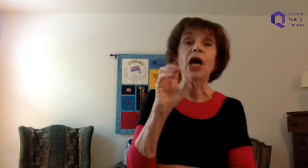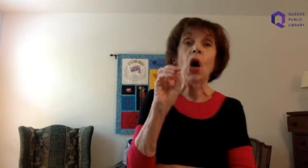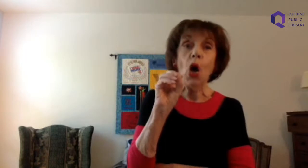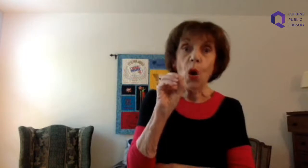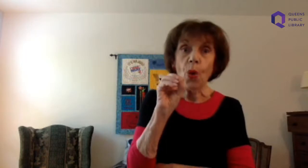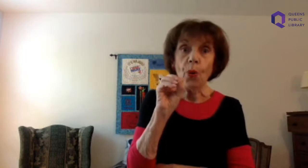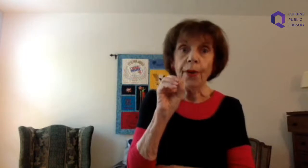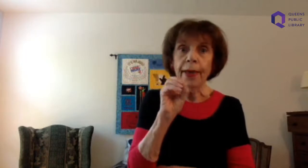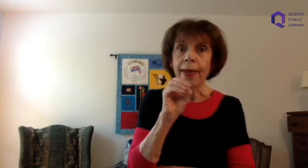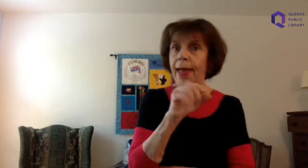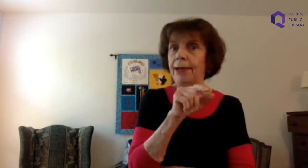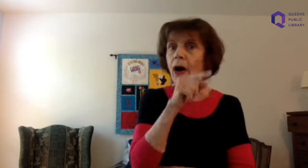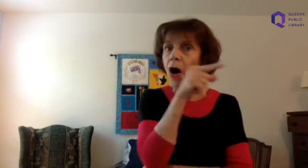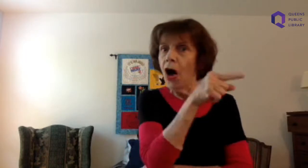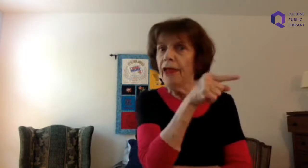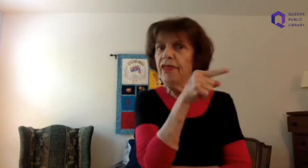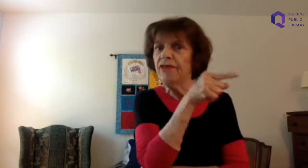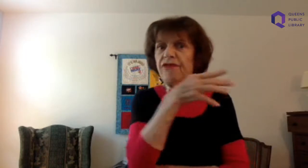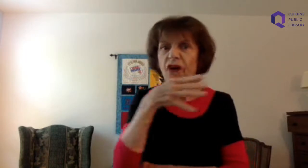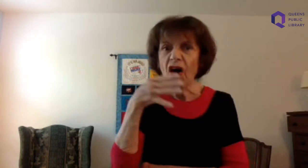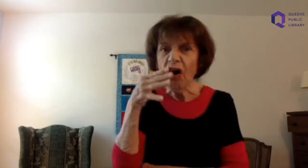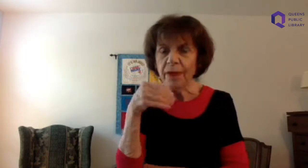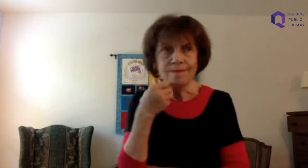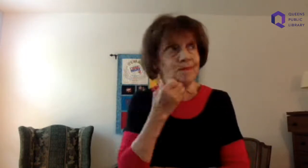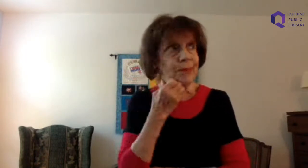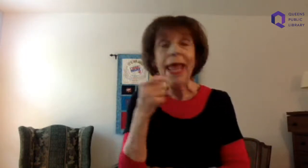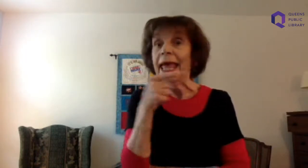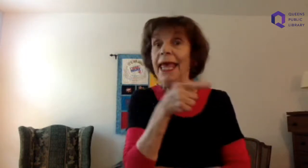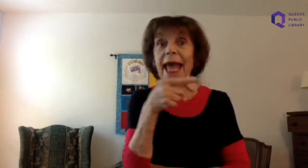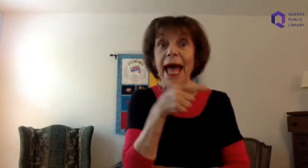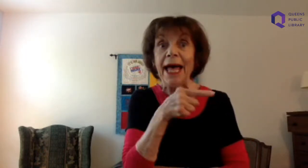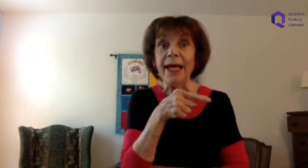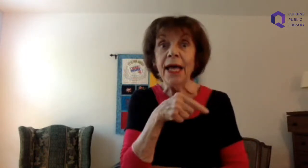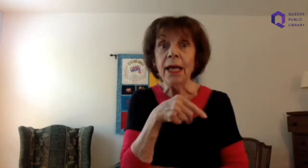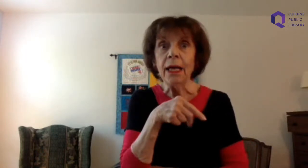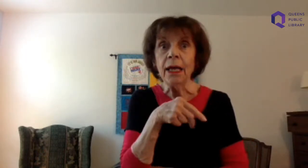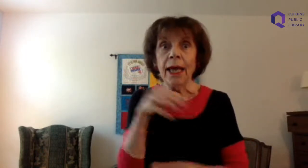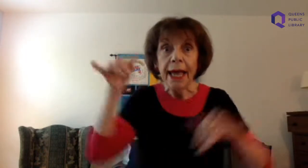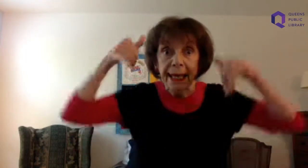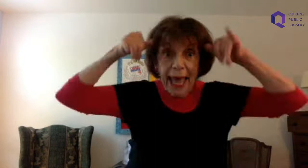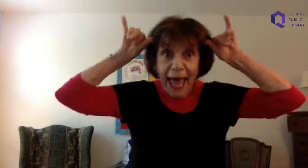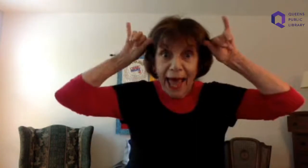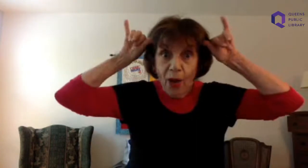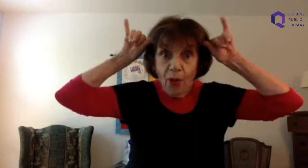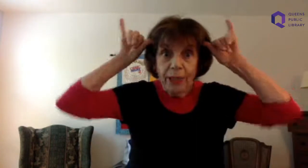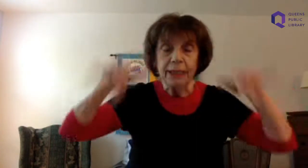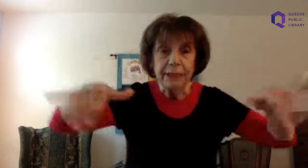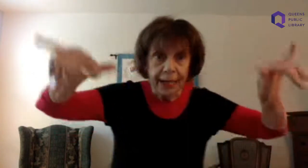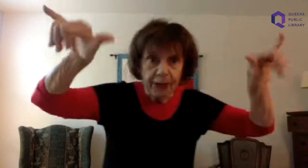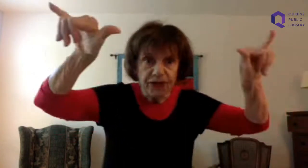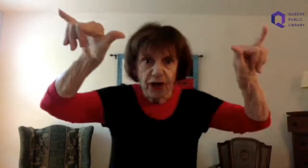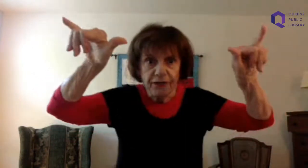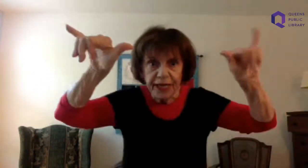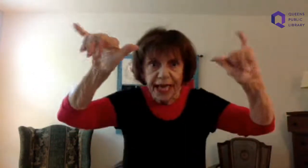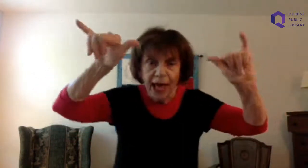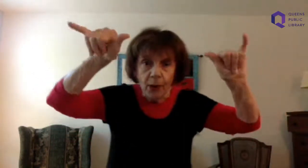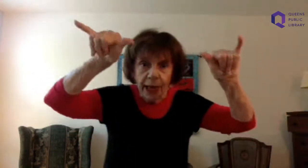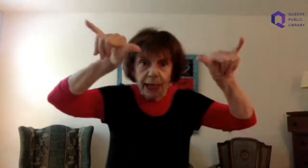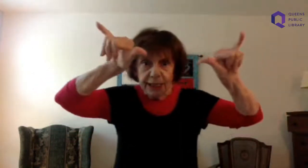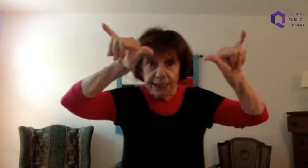E-I-E-I-O. On the farm, he had a cow. Now the sign of the cow. This is